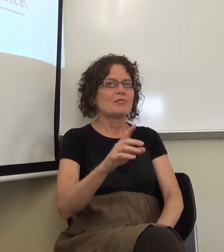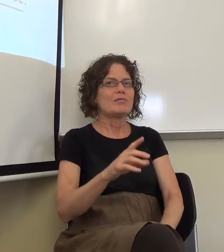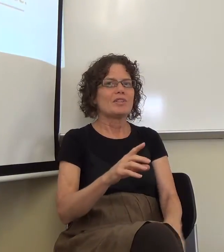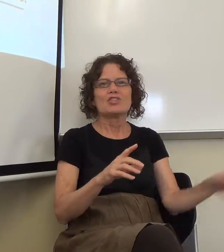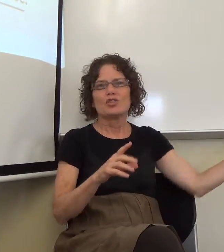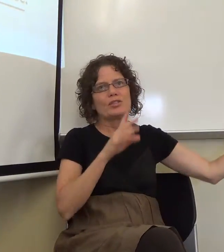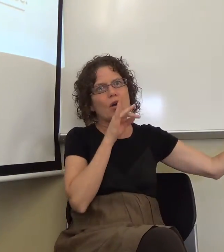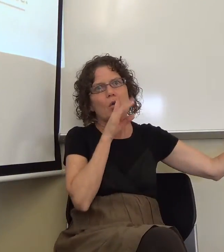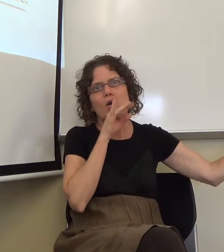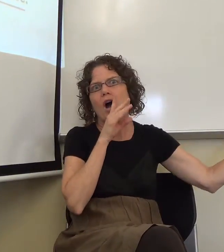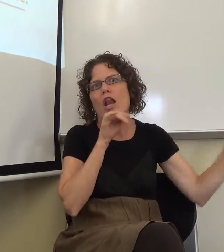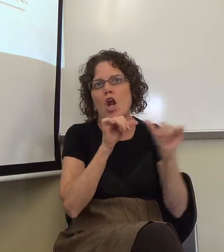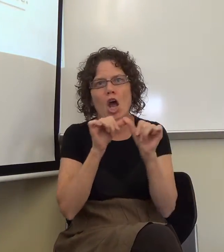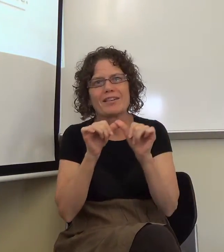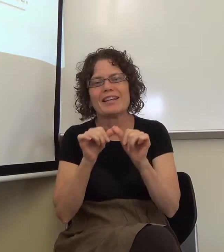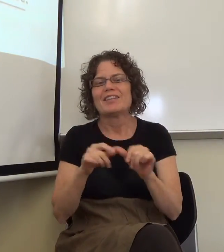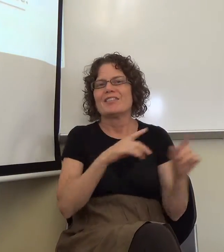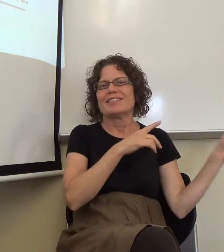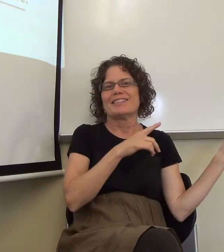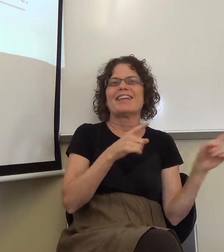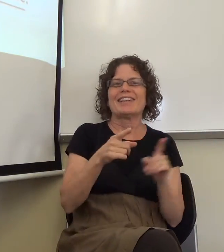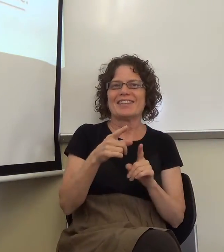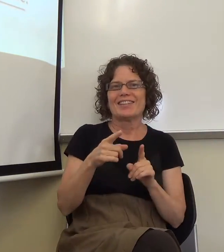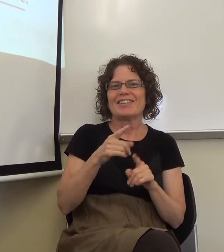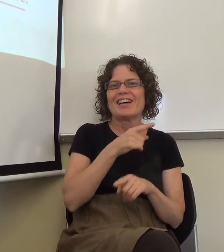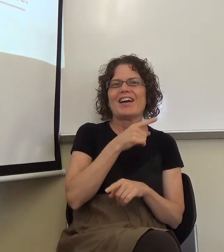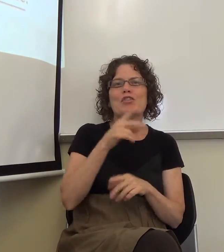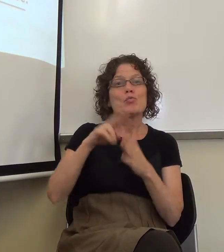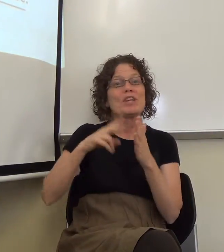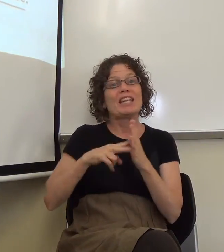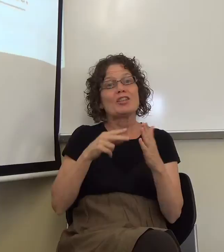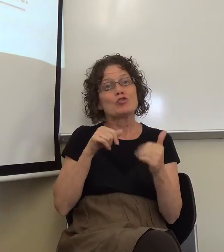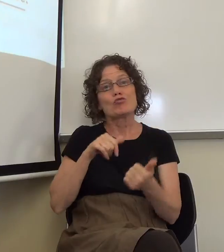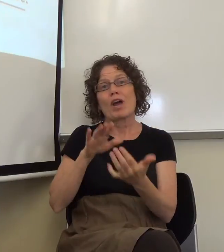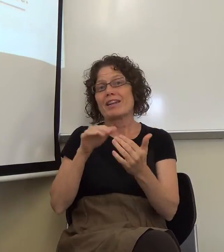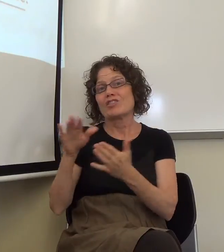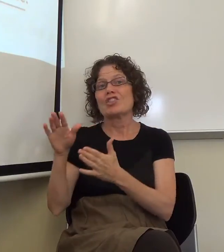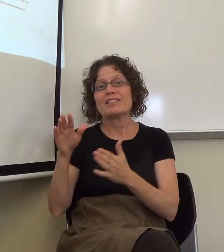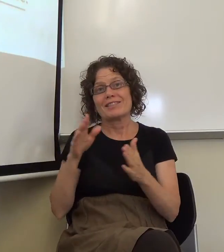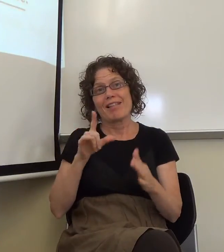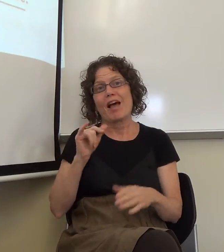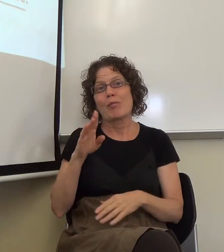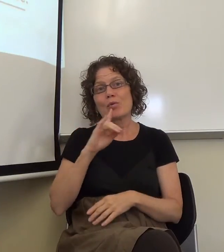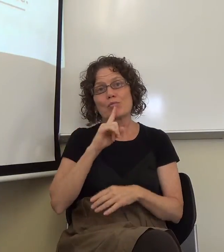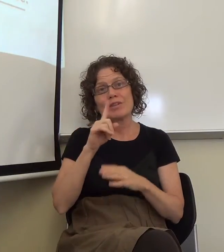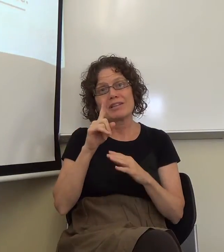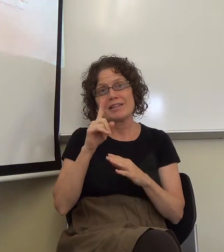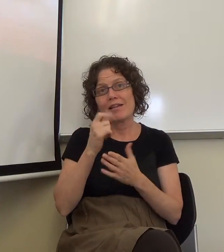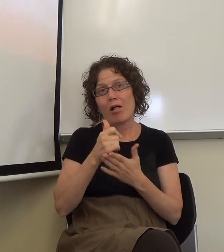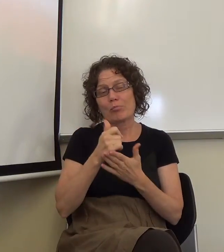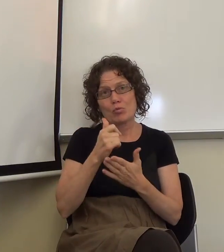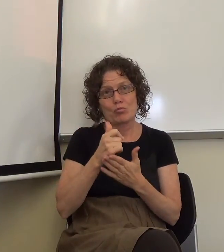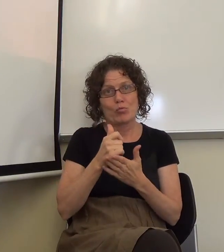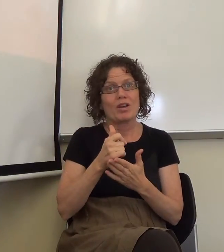that's really going to help you. That the reading strategies lab is really going to help you. That's exactly it, because